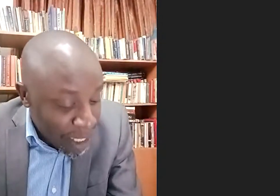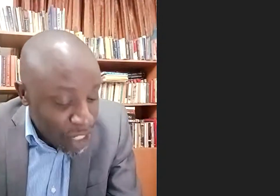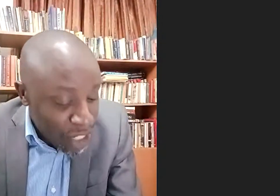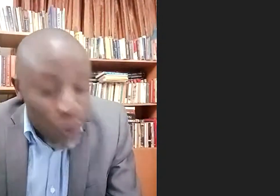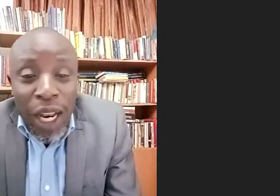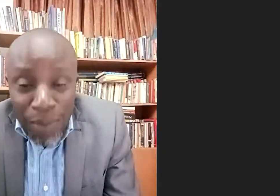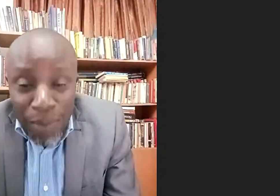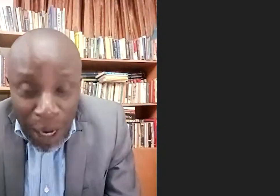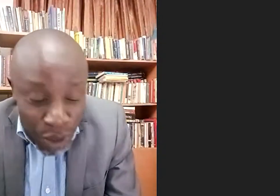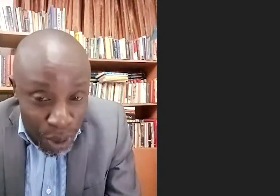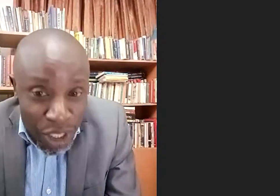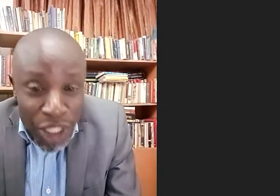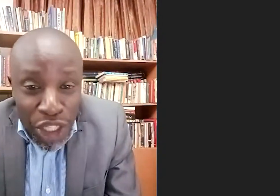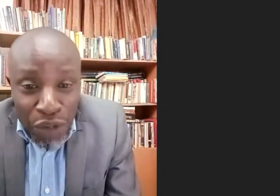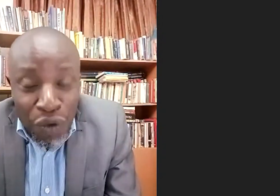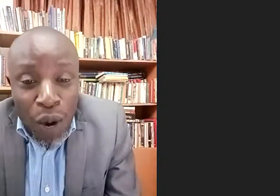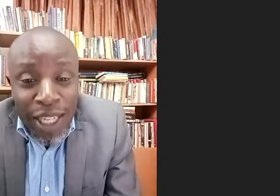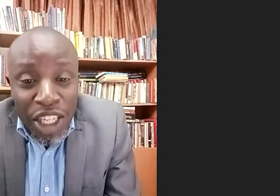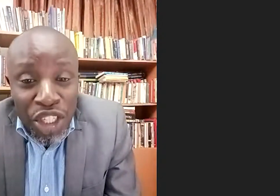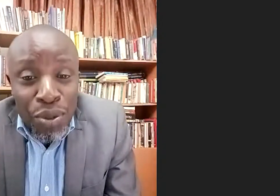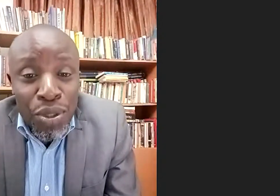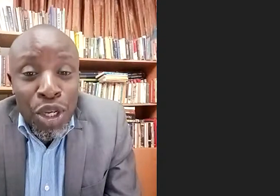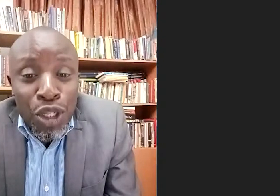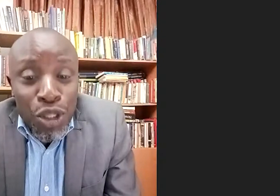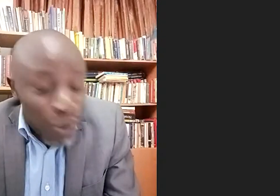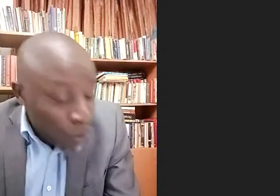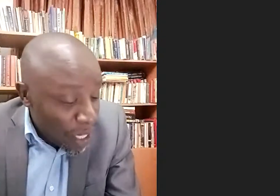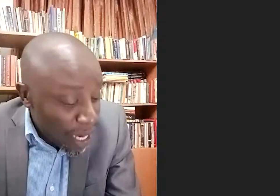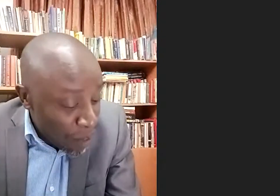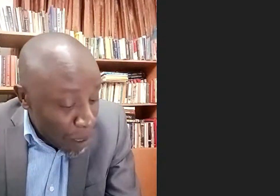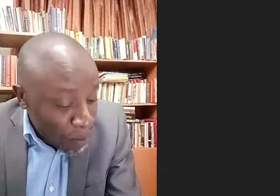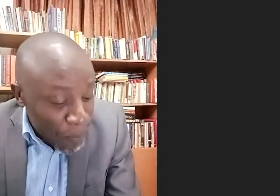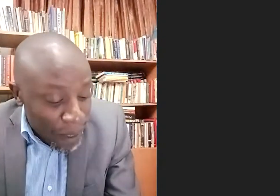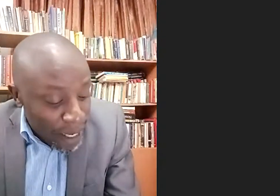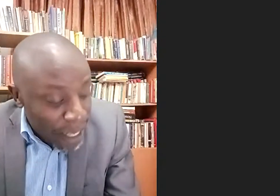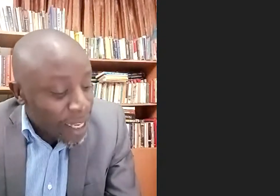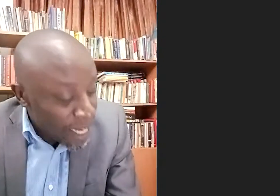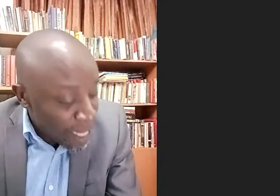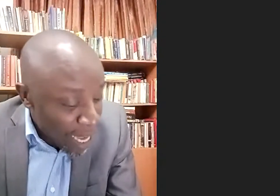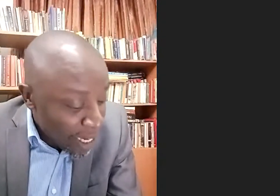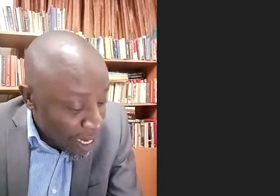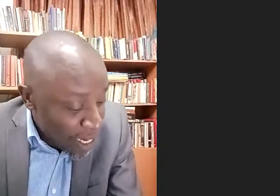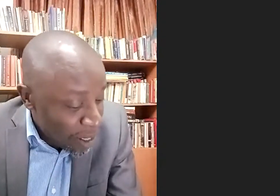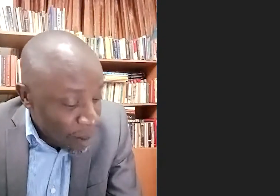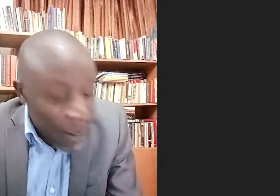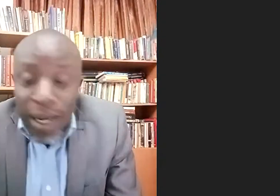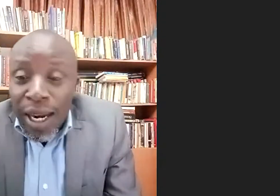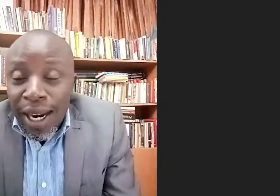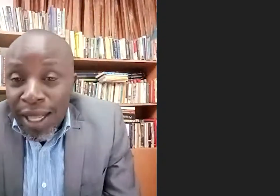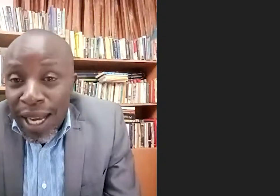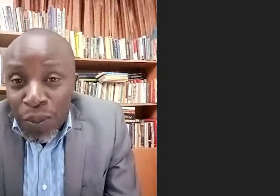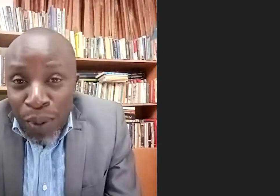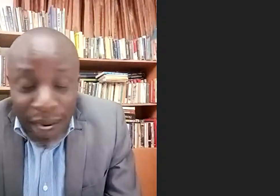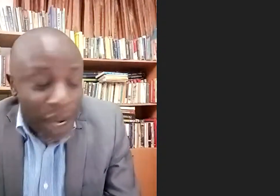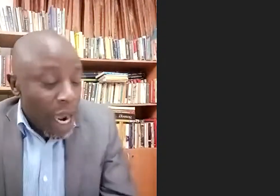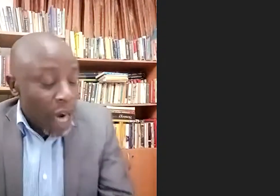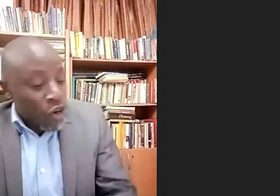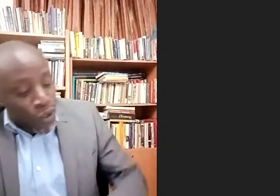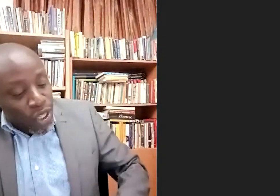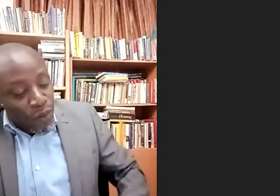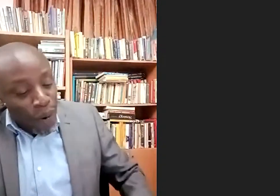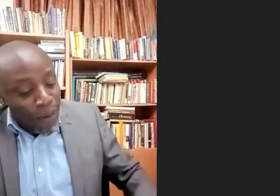Planet. They do labor outsourcing. If you want issues to do with labor in Kenya, they're in Kenya, and they are